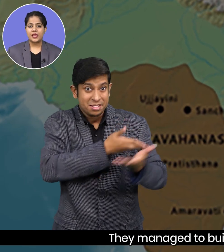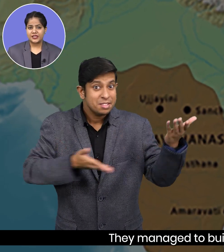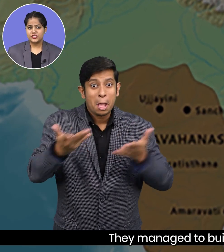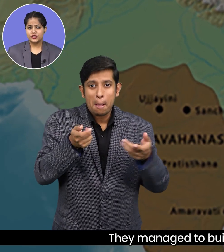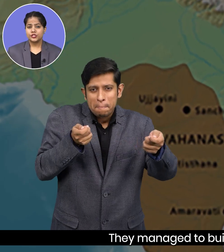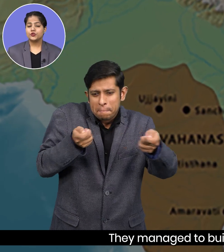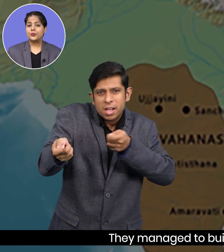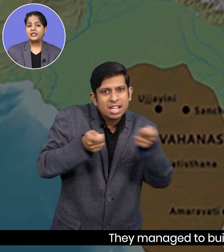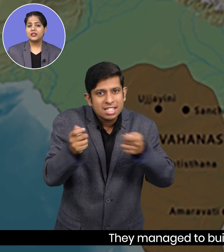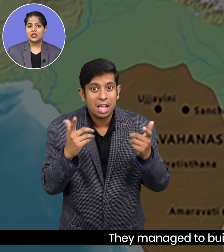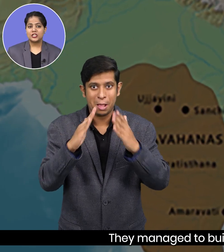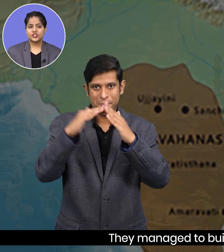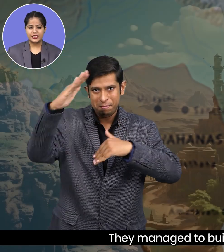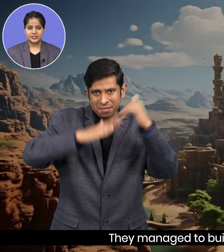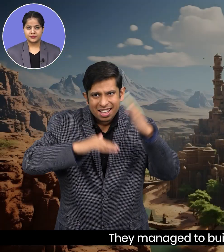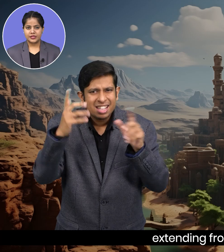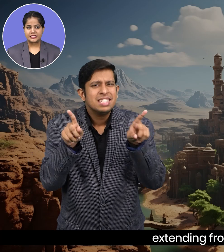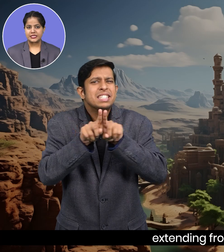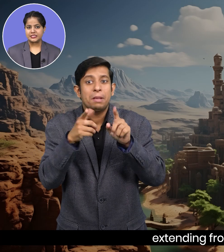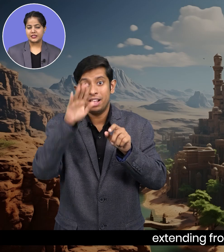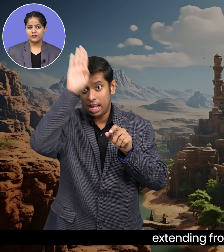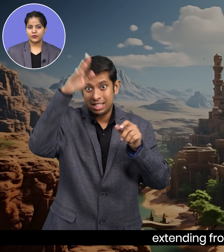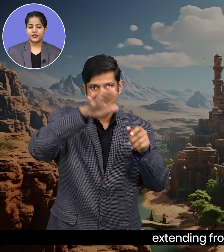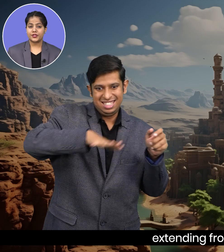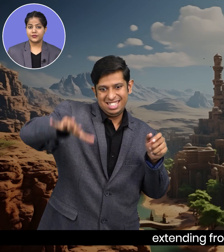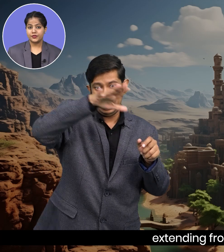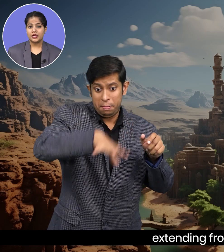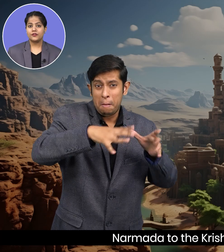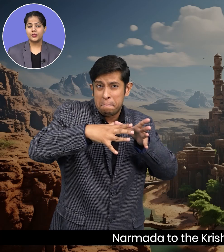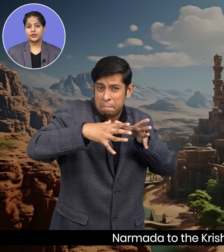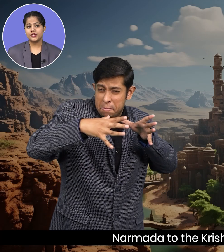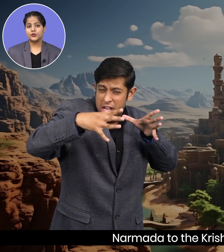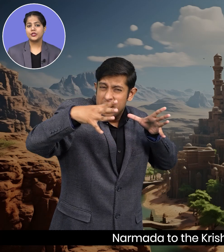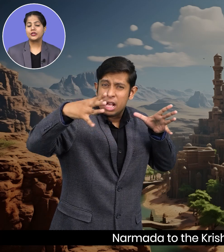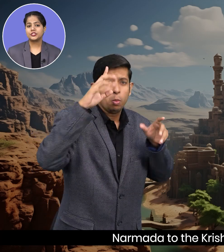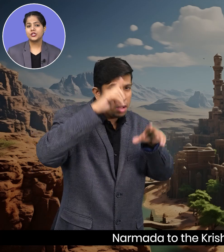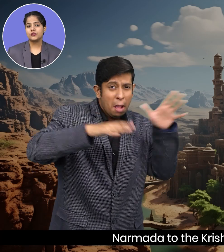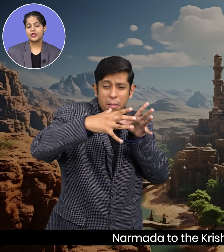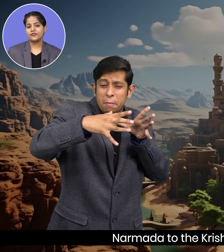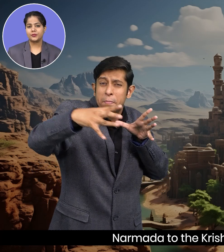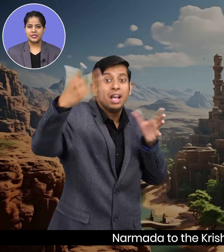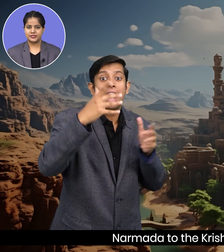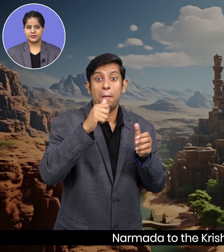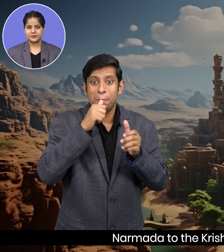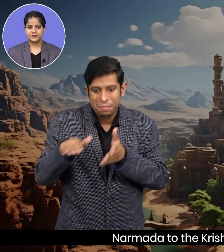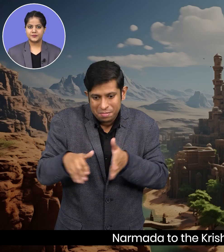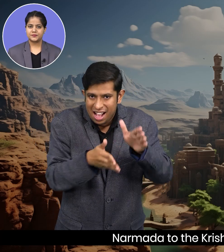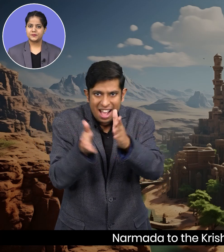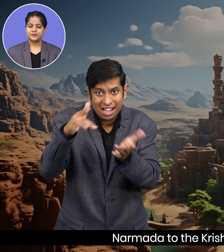They managed to build a large kingdom extending from the river Narmada to the Krishna-Godavari